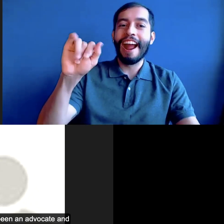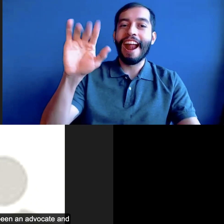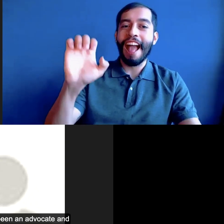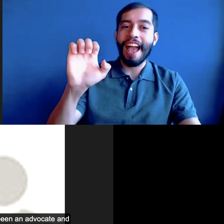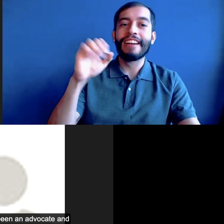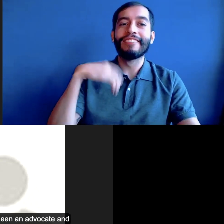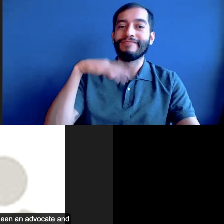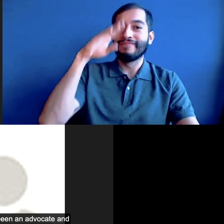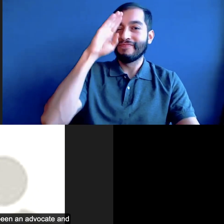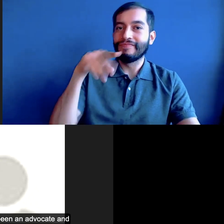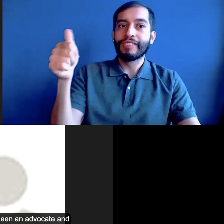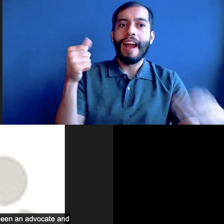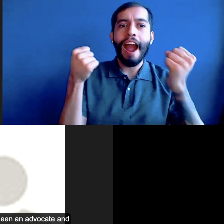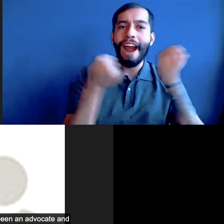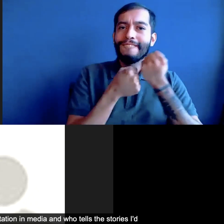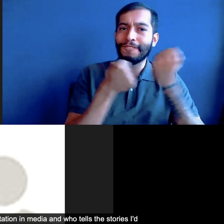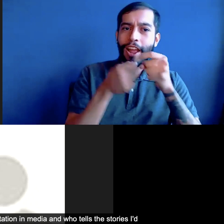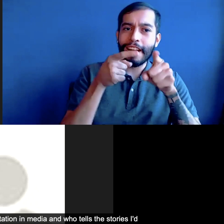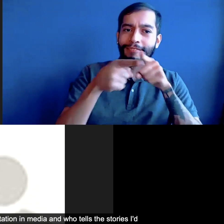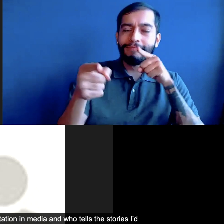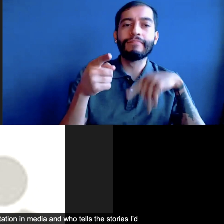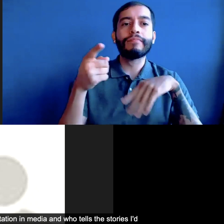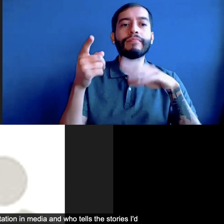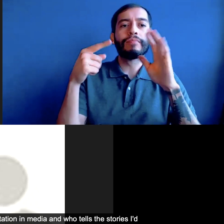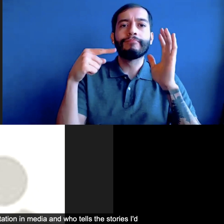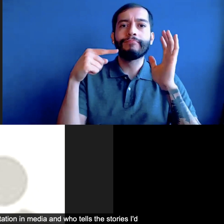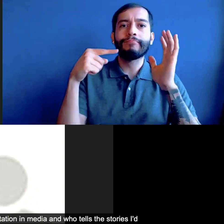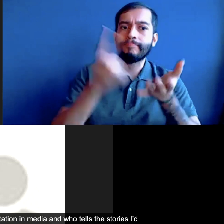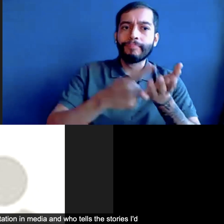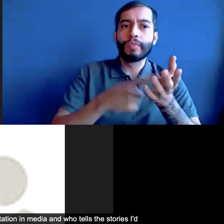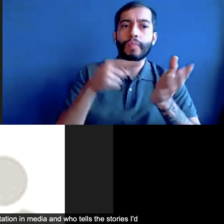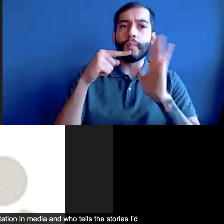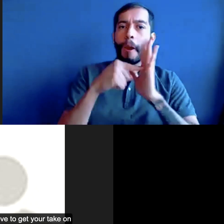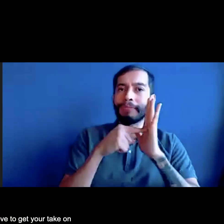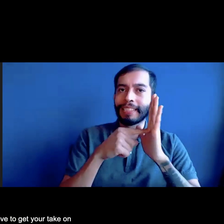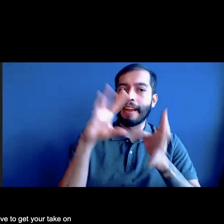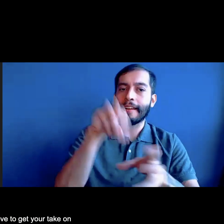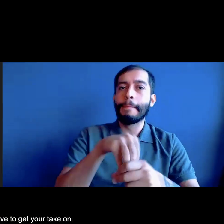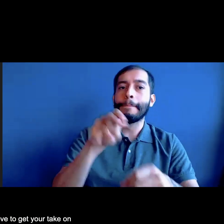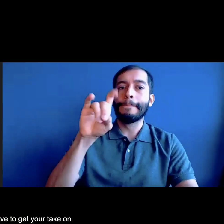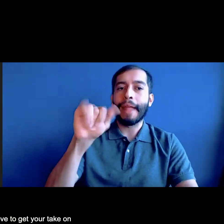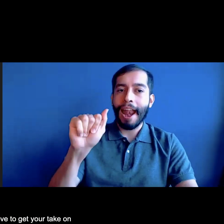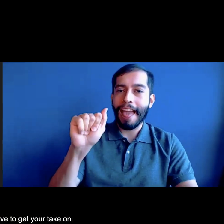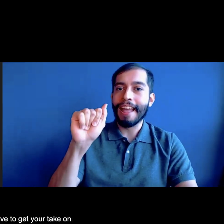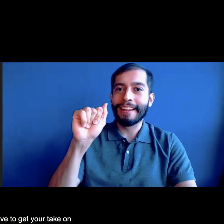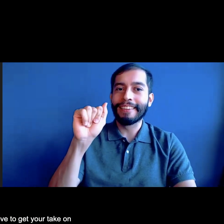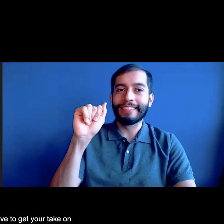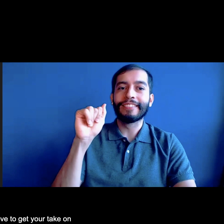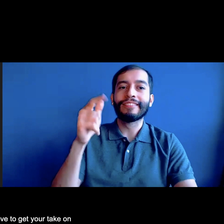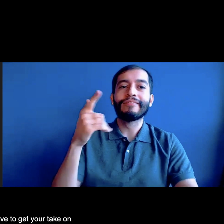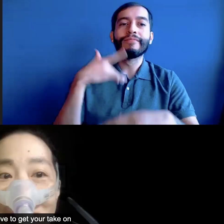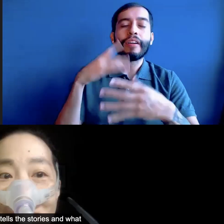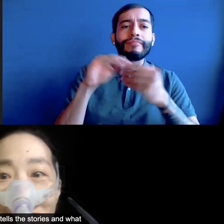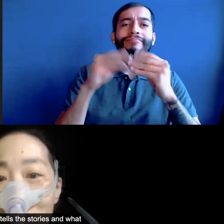talked about representation in media and who tells the stories. And I'd love to get your take on the idea of that, who tells the stories and you